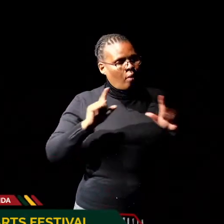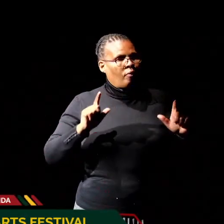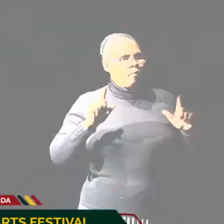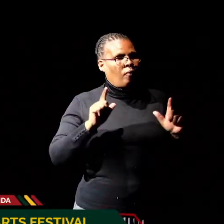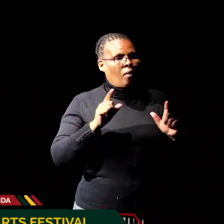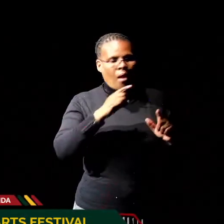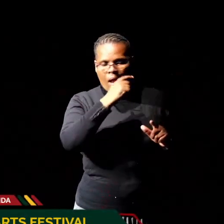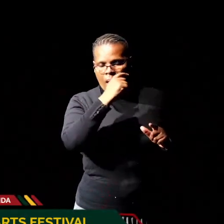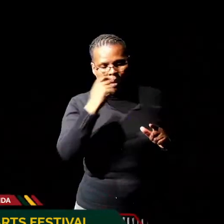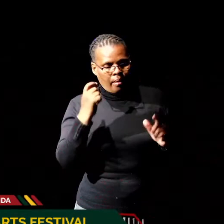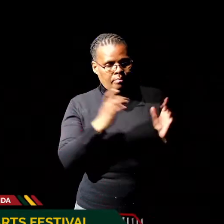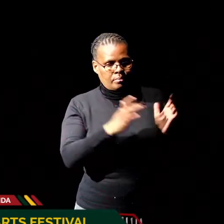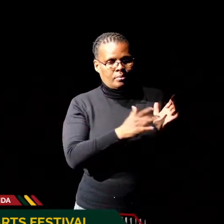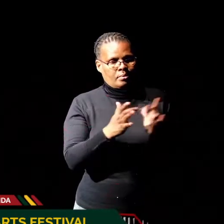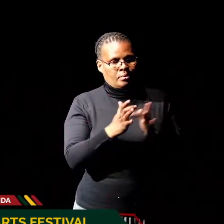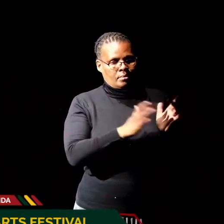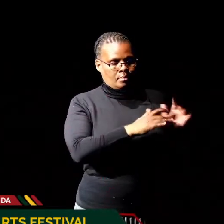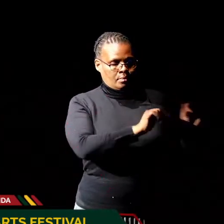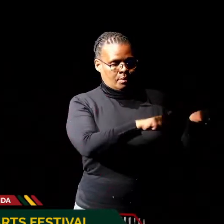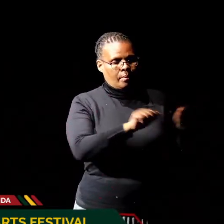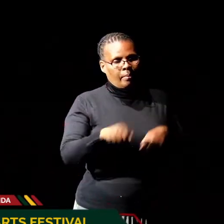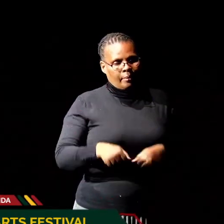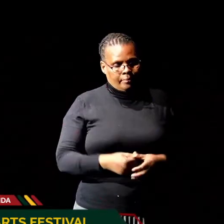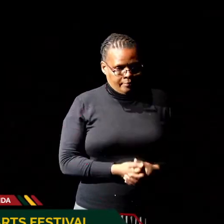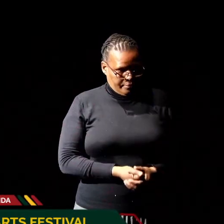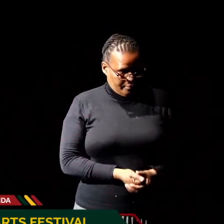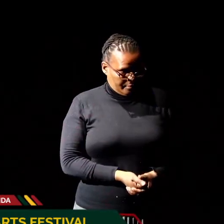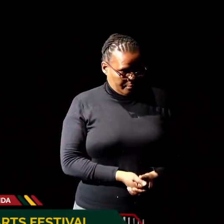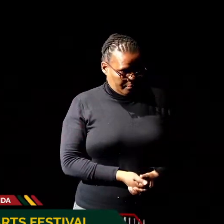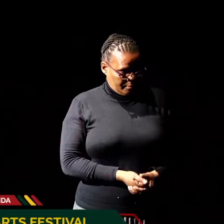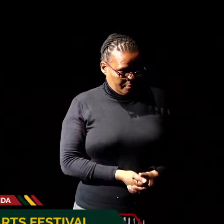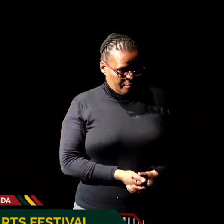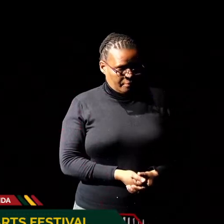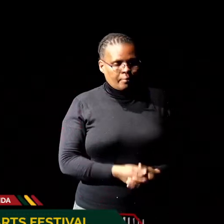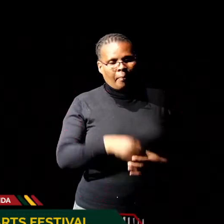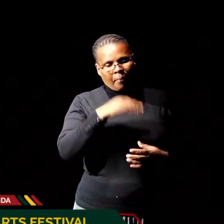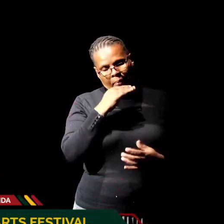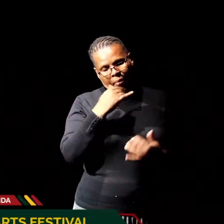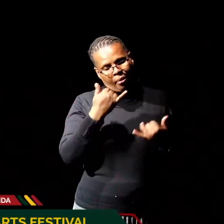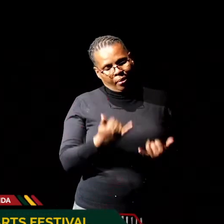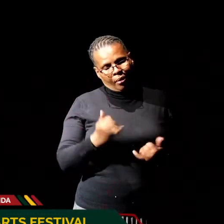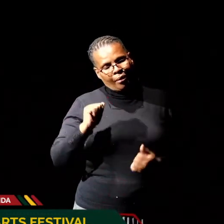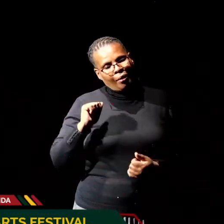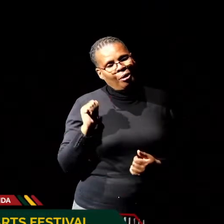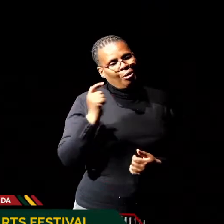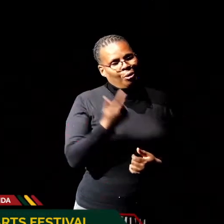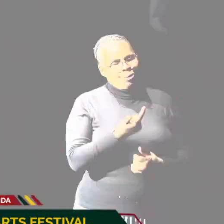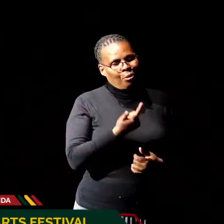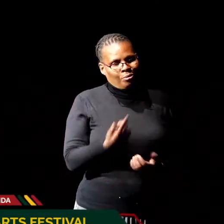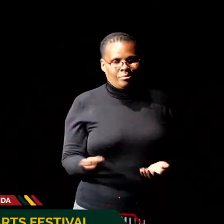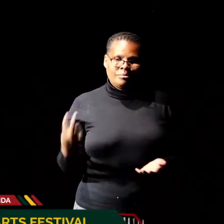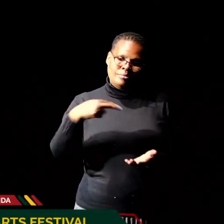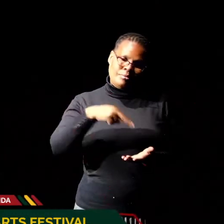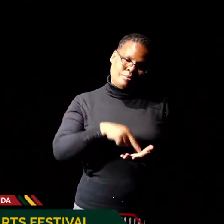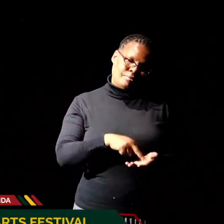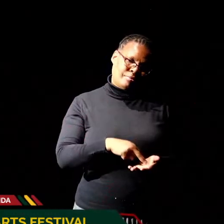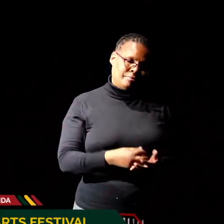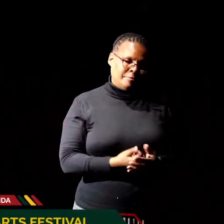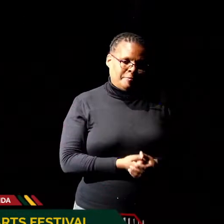our Lord Jesus Christ, amen. Amen. May I now call upon all of us to rise.